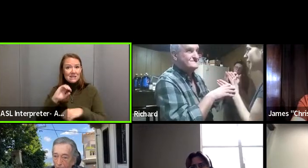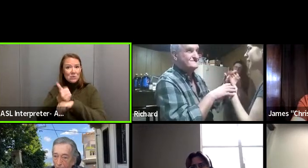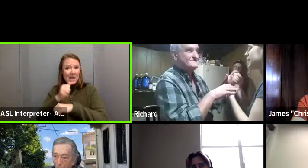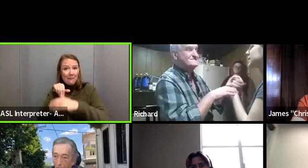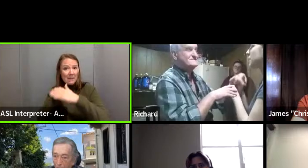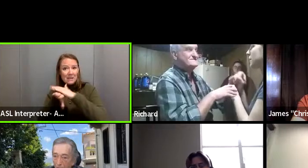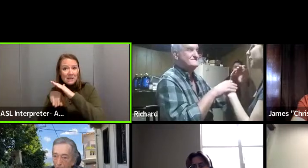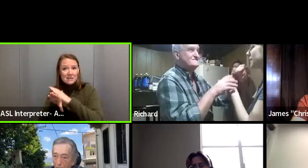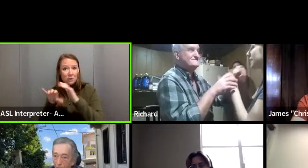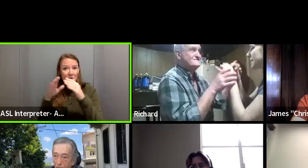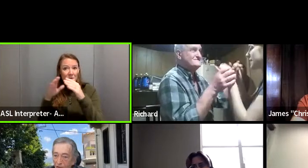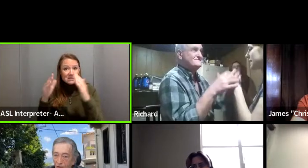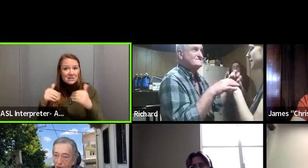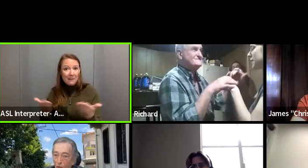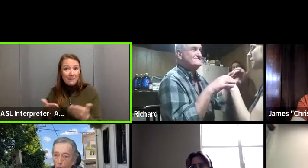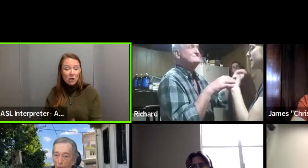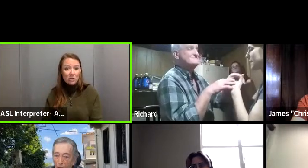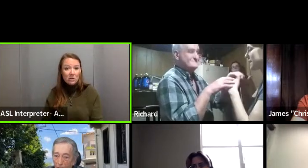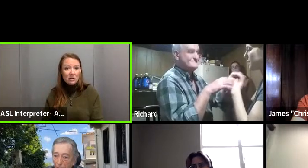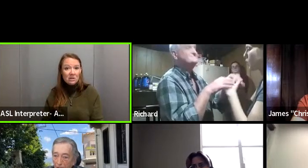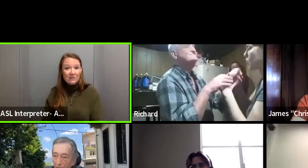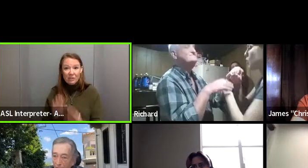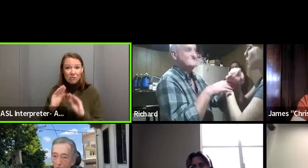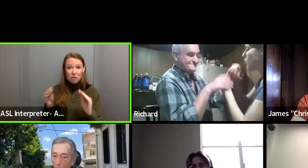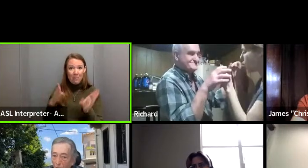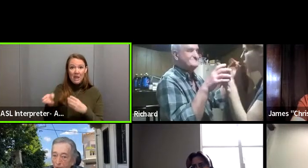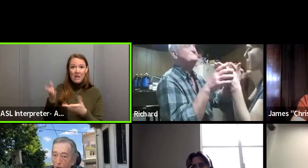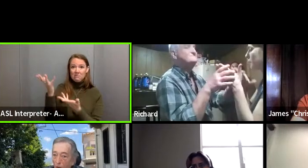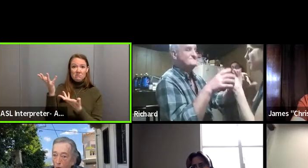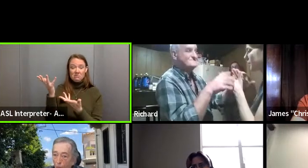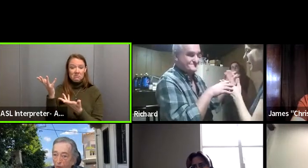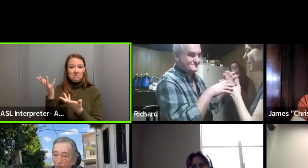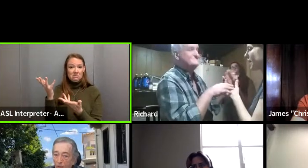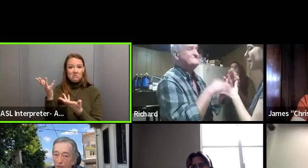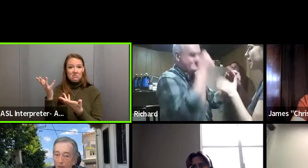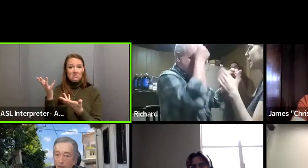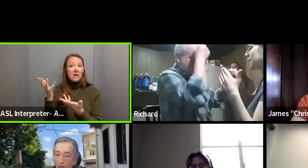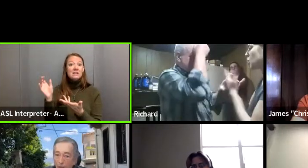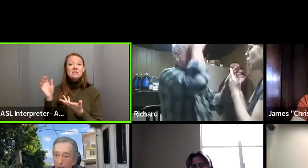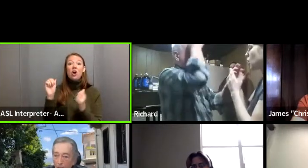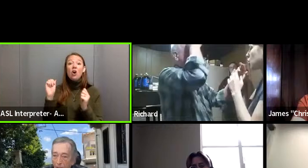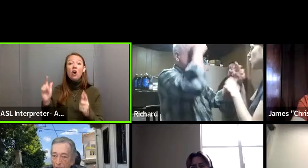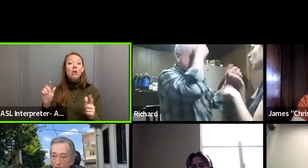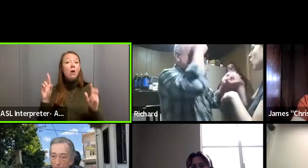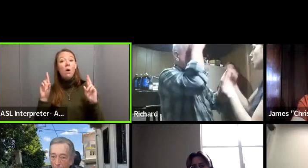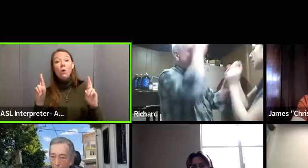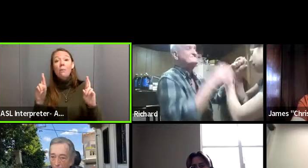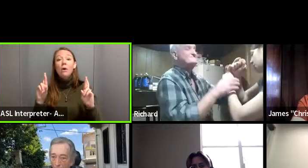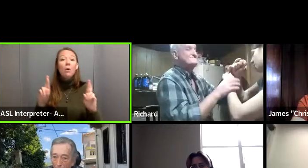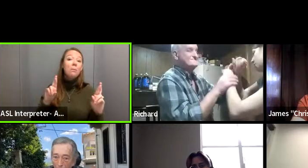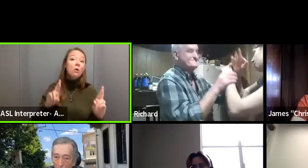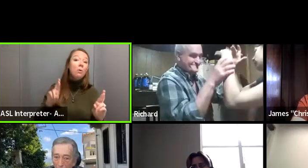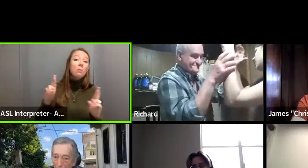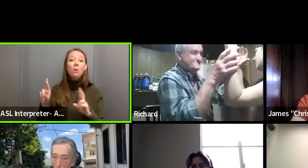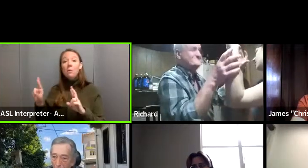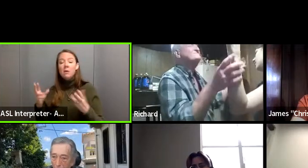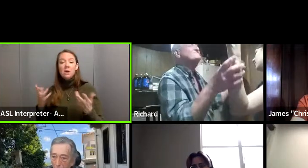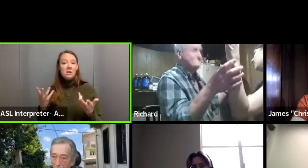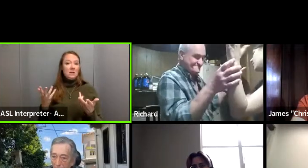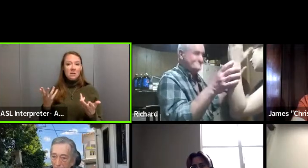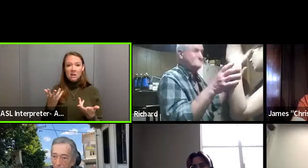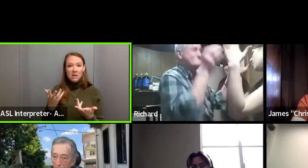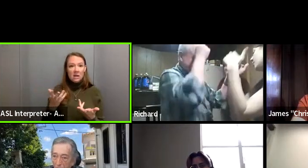system here. There's just no plan. It's all like hope. And I